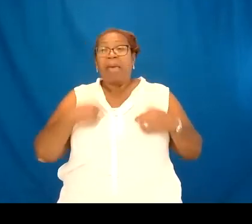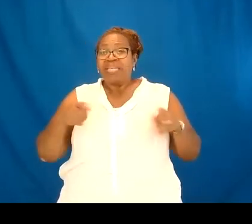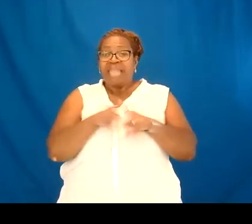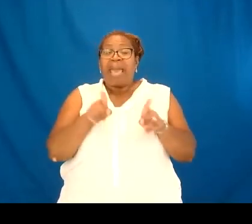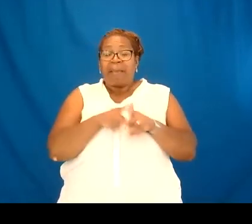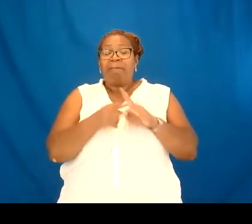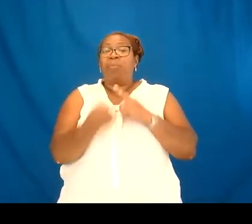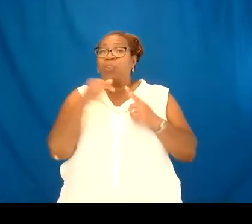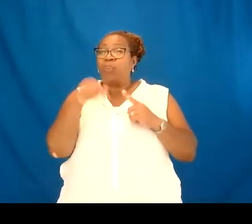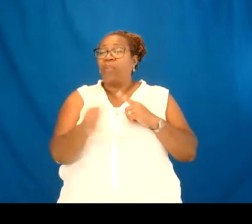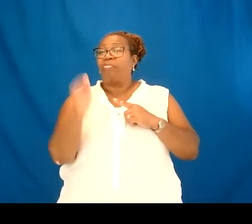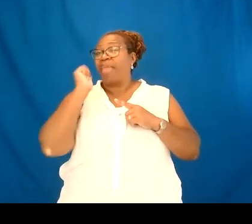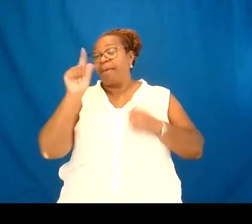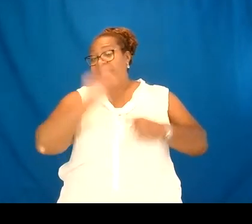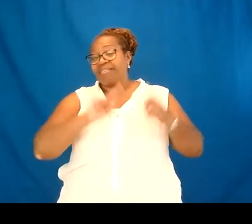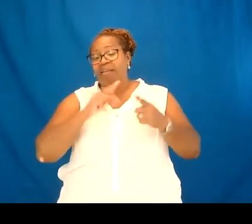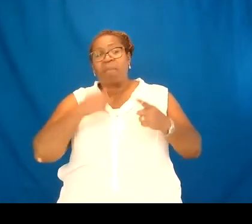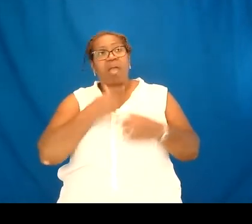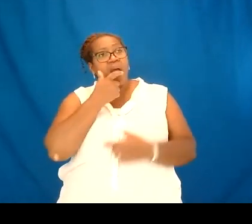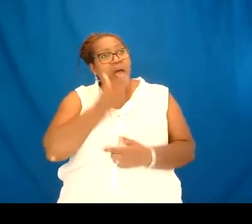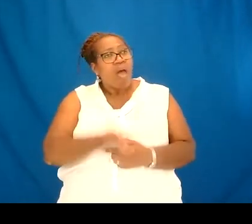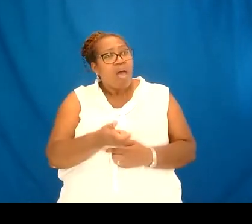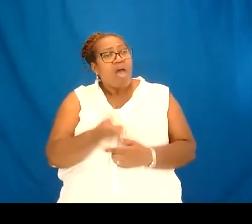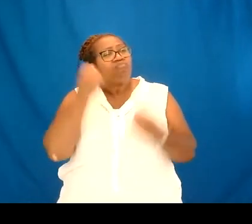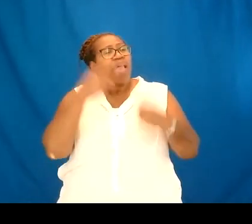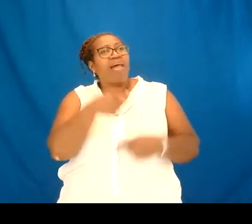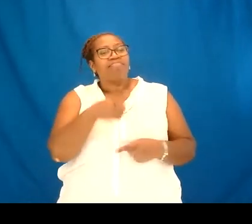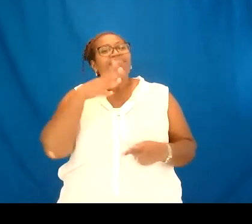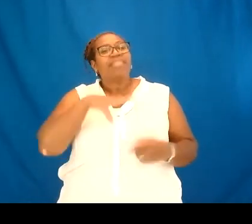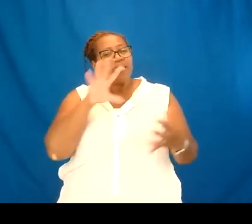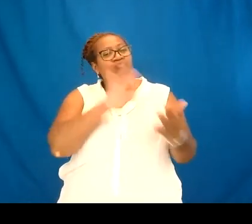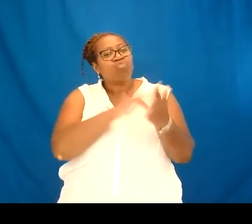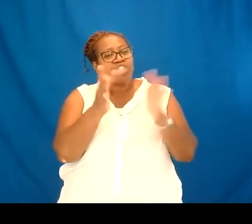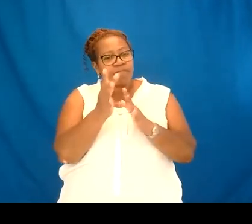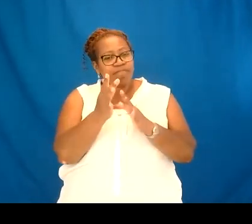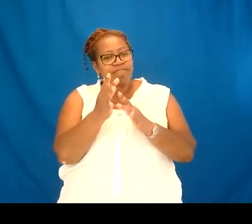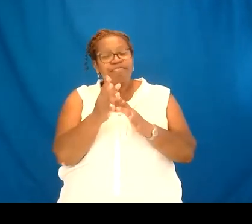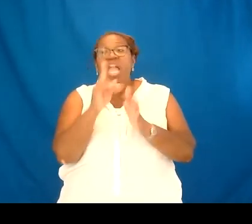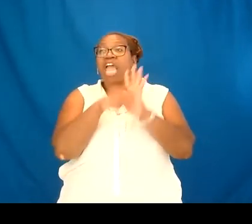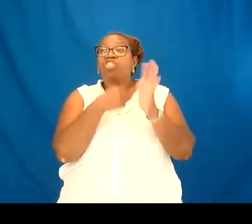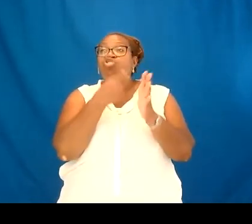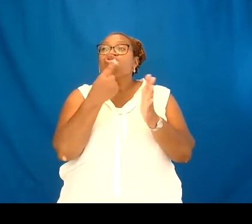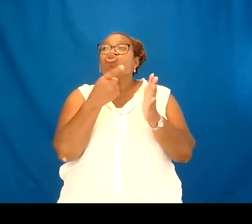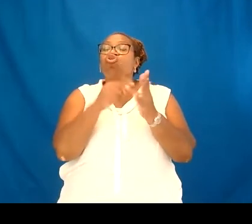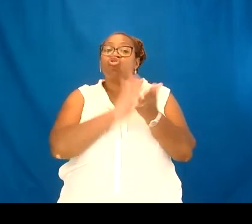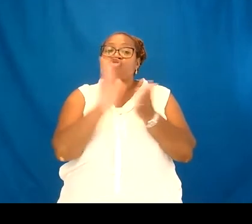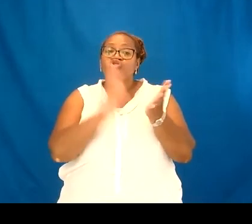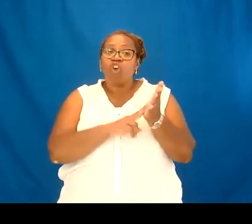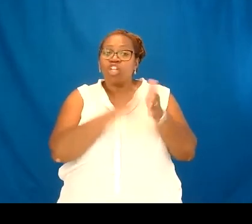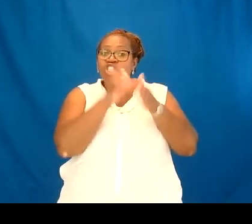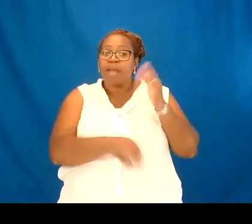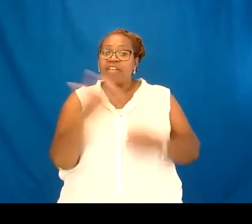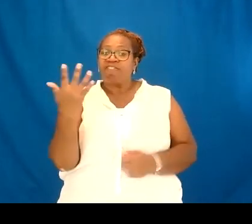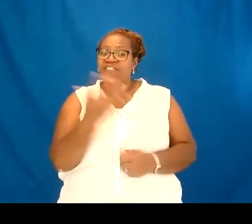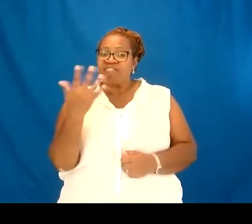Jesus says in John 15, verse 13, "Greater love has no man than this, than to lay down his life